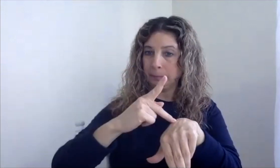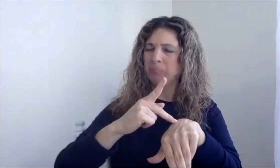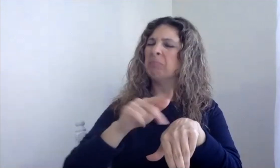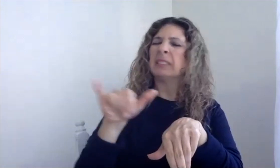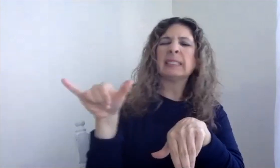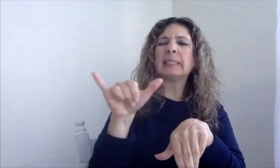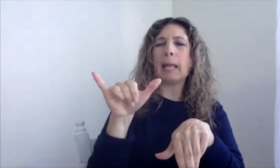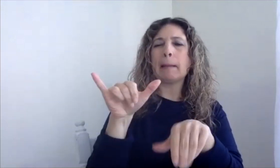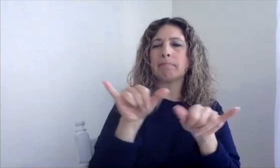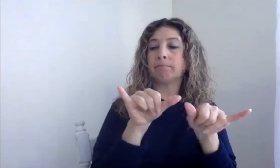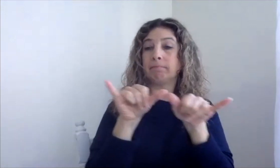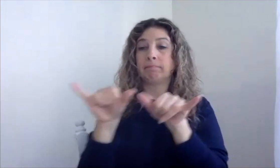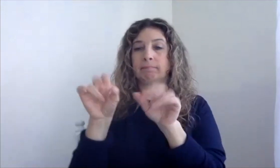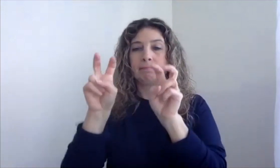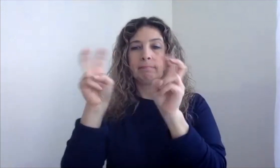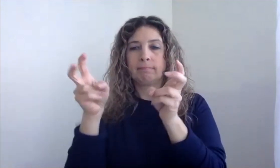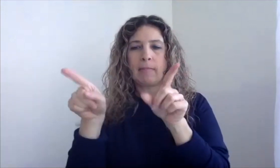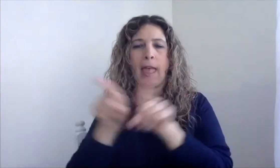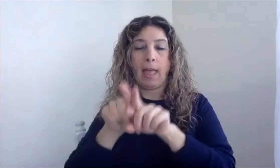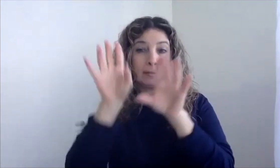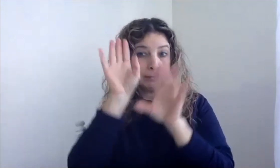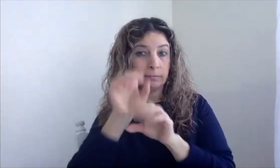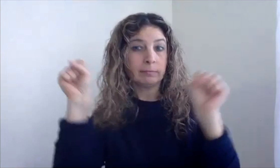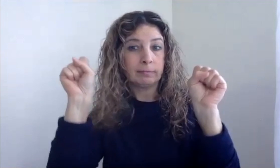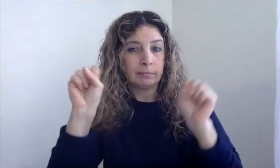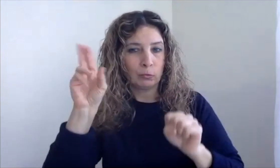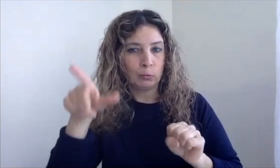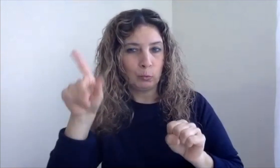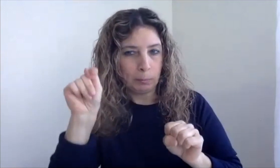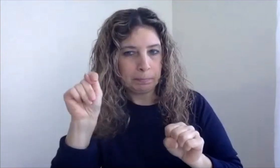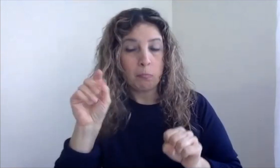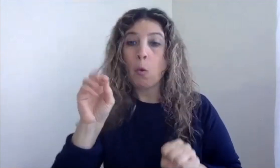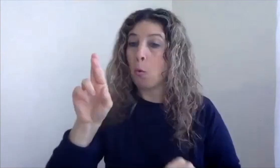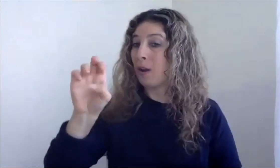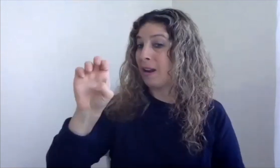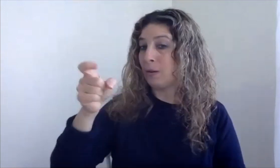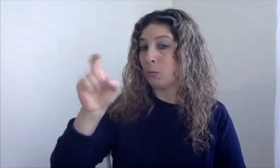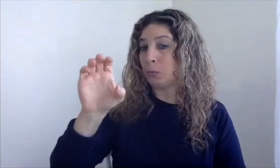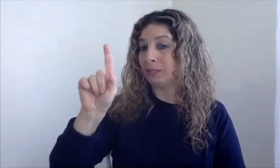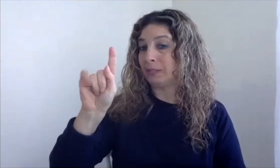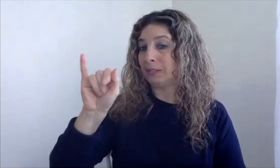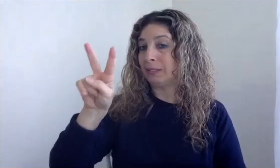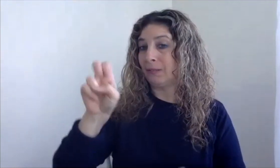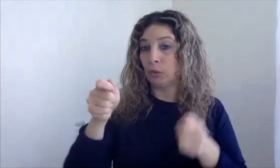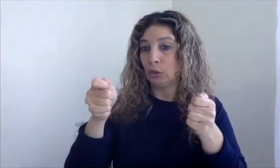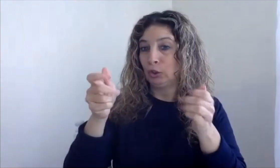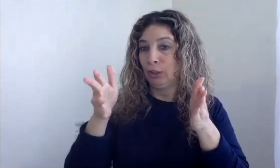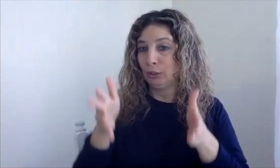principal, which with the same responsibilities as a superintendent or an executive